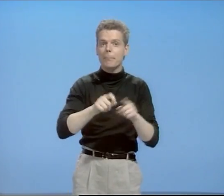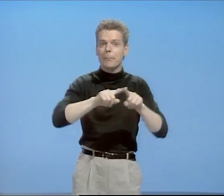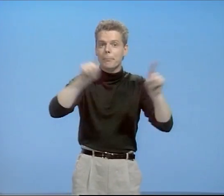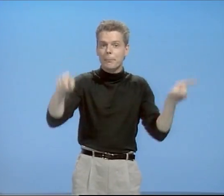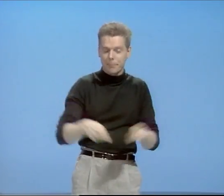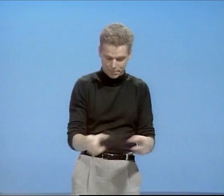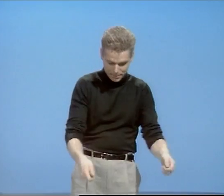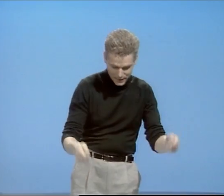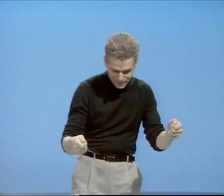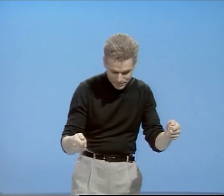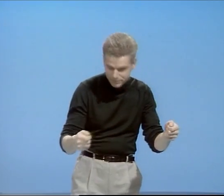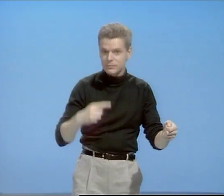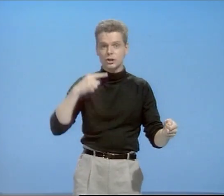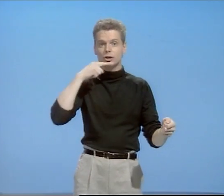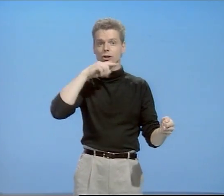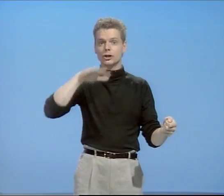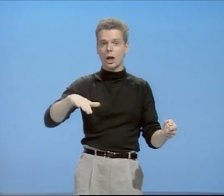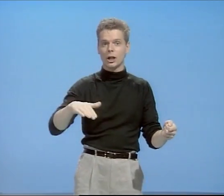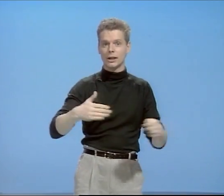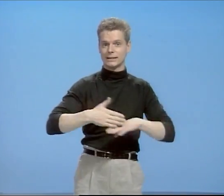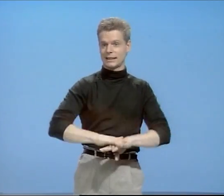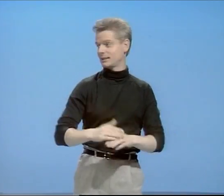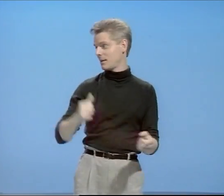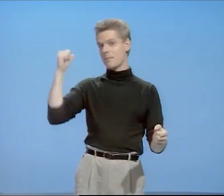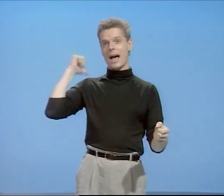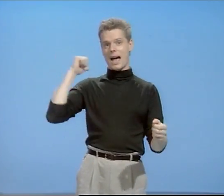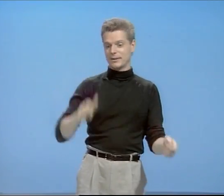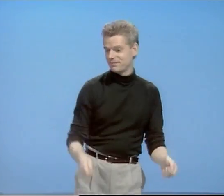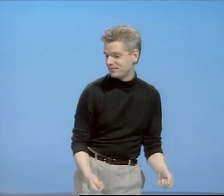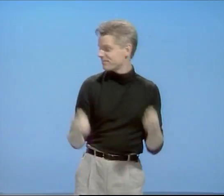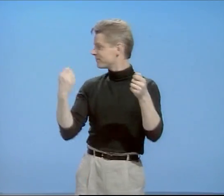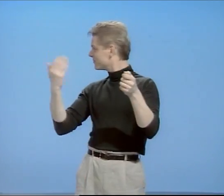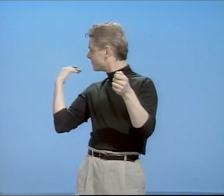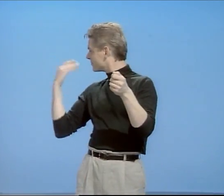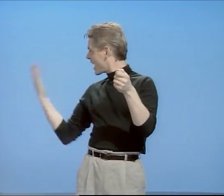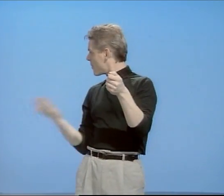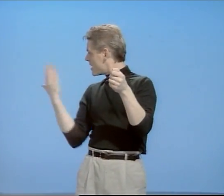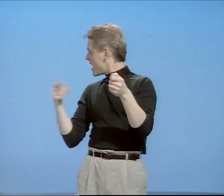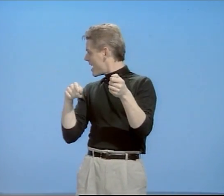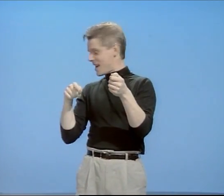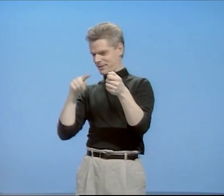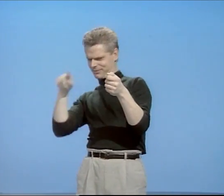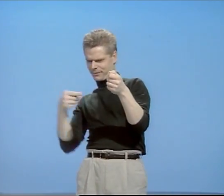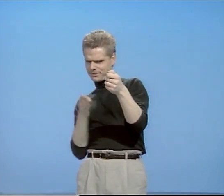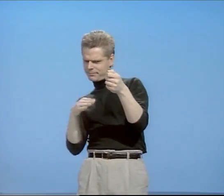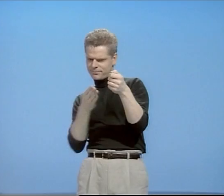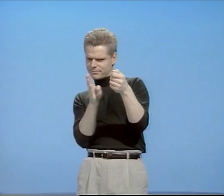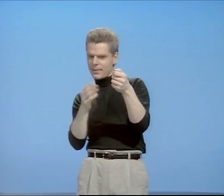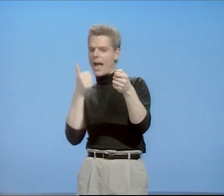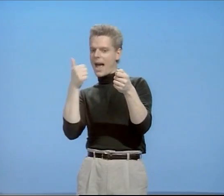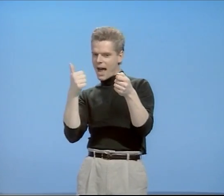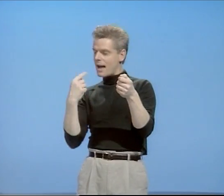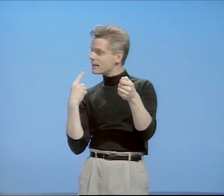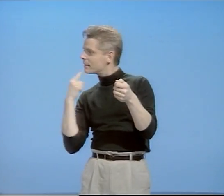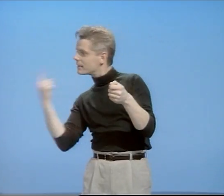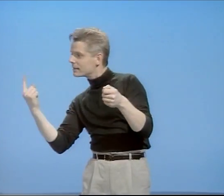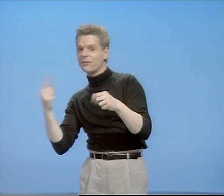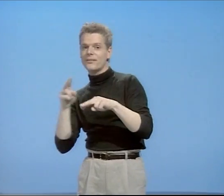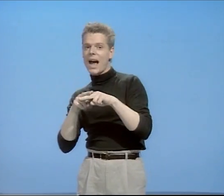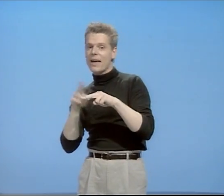She showed it to their son who was sitting in the back seat and asked him if he knew where to go. He showed her on the map which way to go, and she turned back